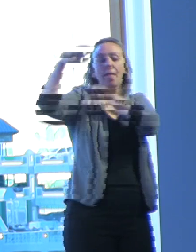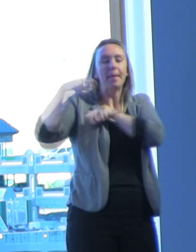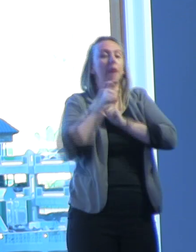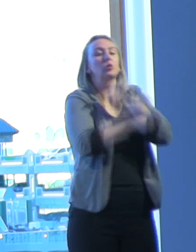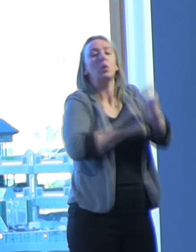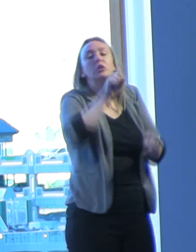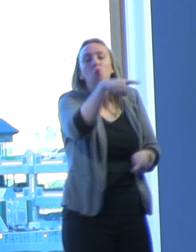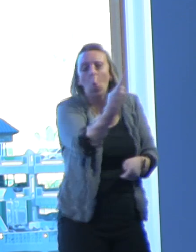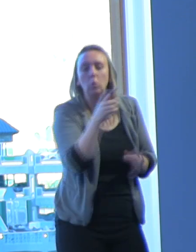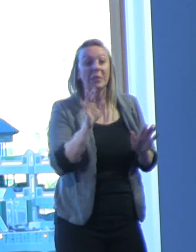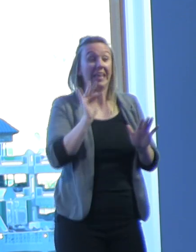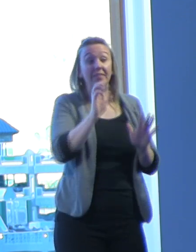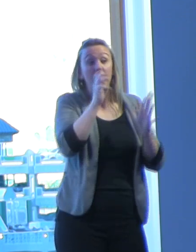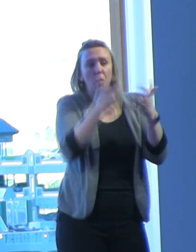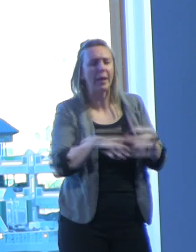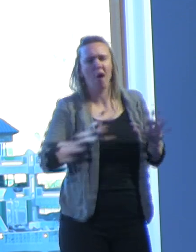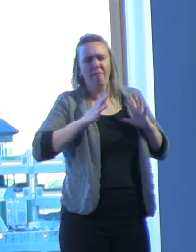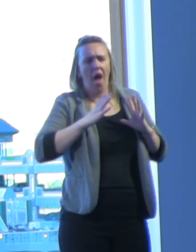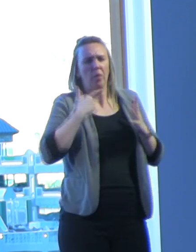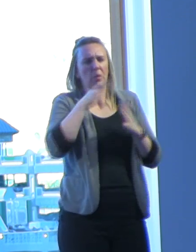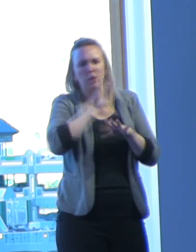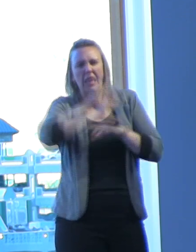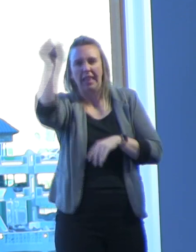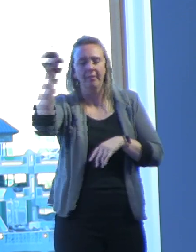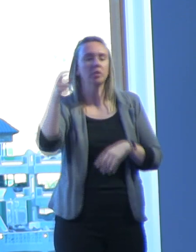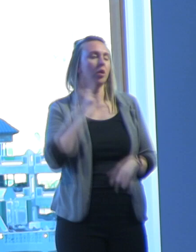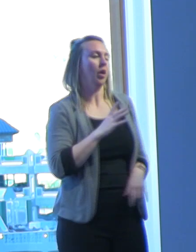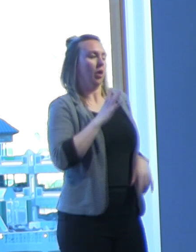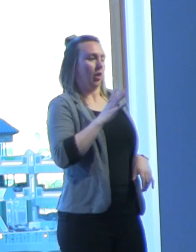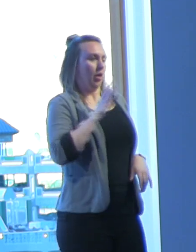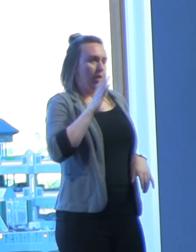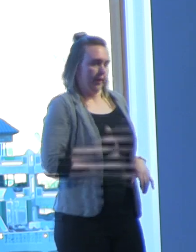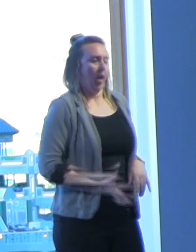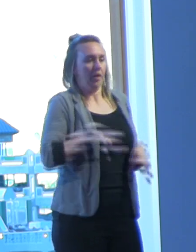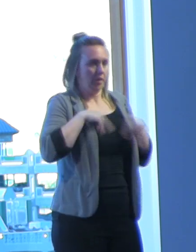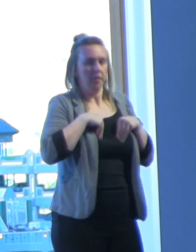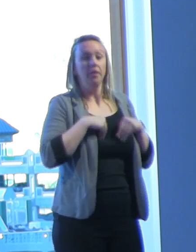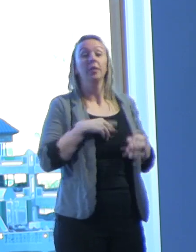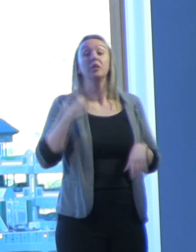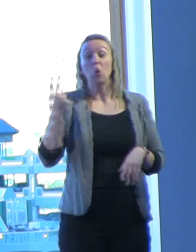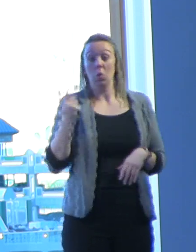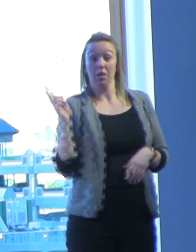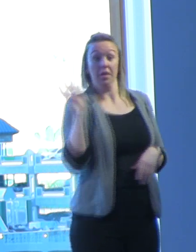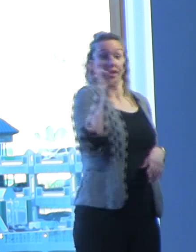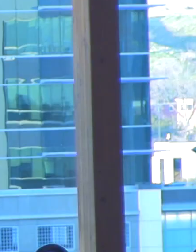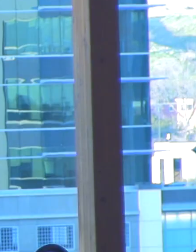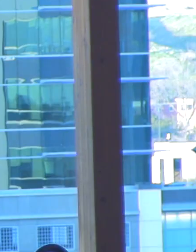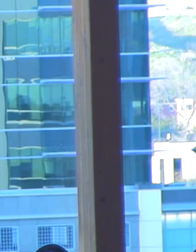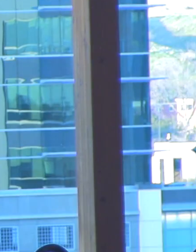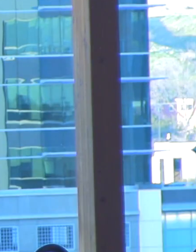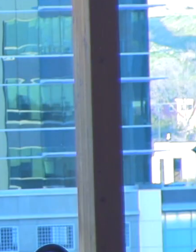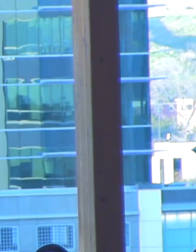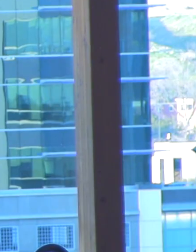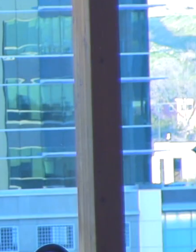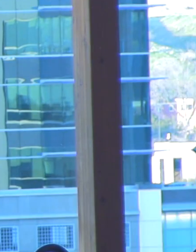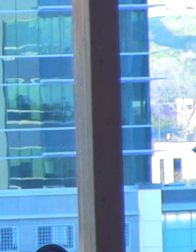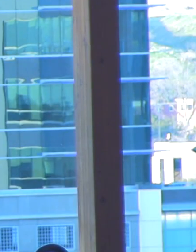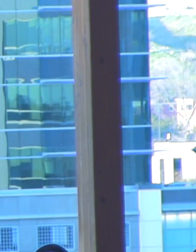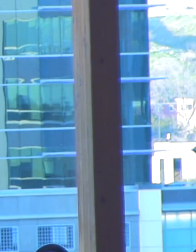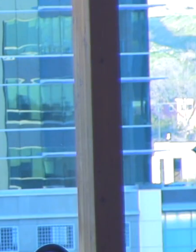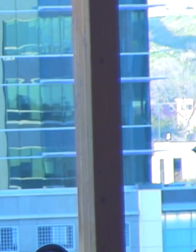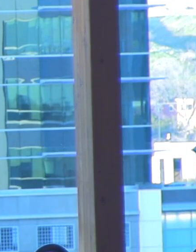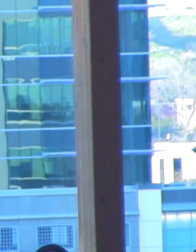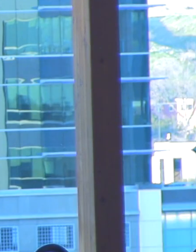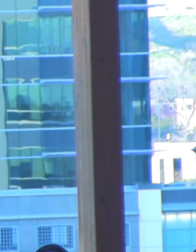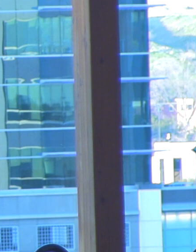donation only. If it doesn't work out, we'll just walk out. And she's like, oh, okay. So she goes with me, and there's 5 people in the room. There's